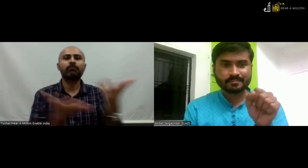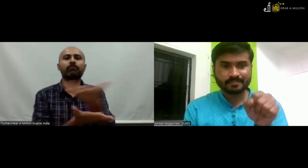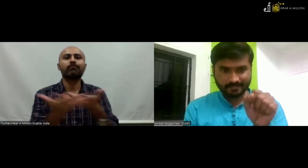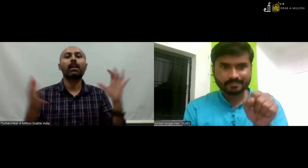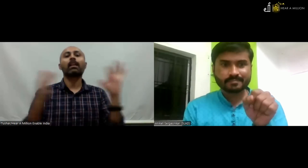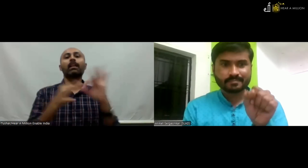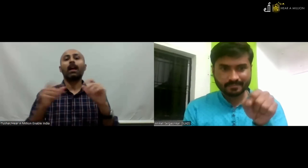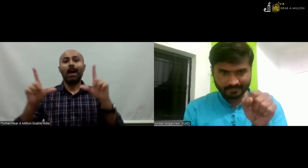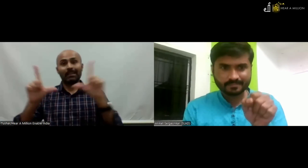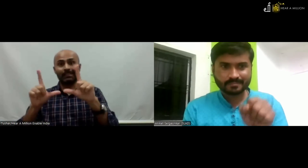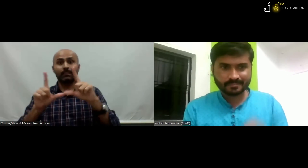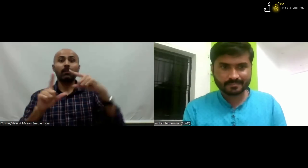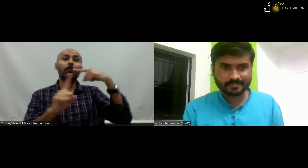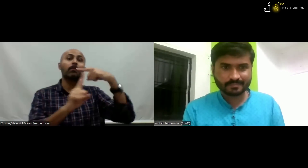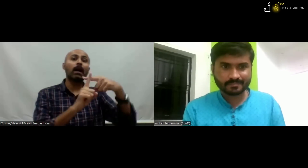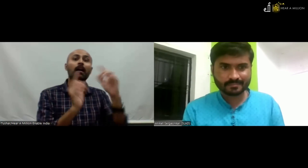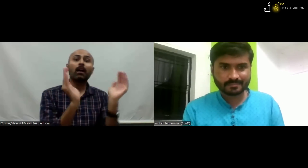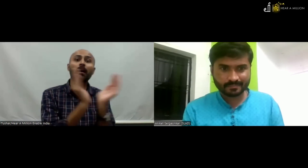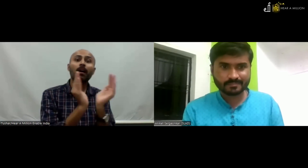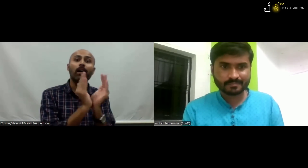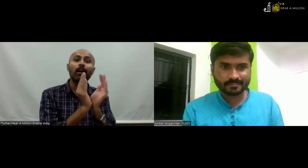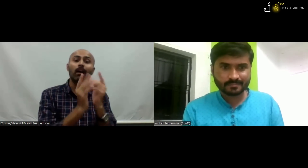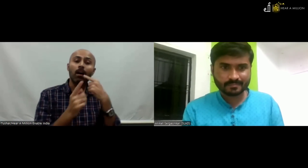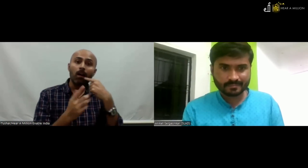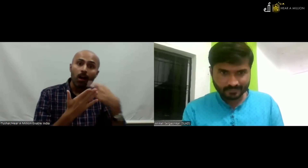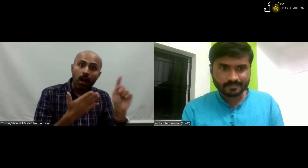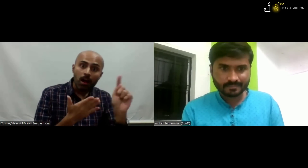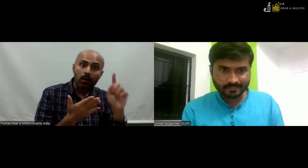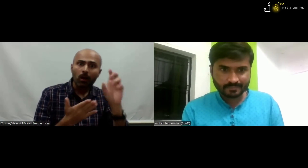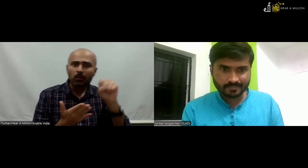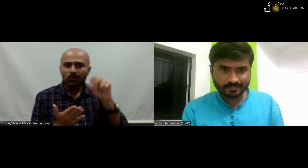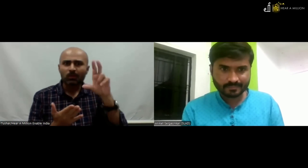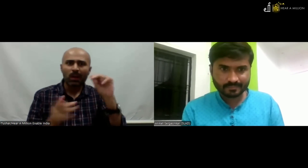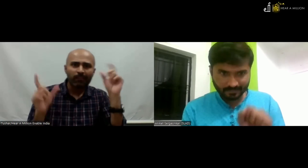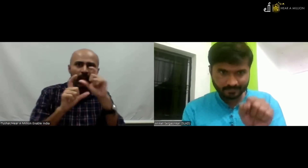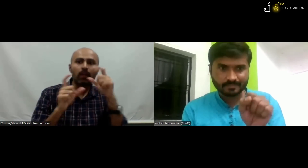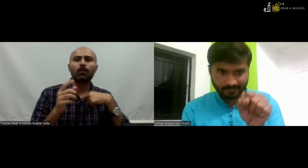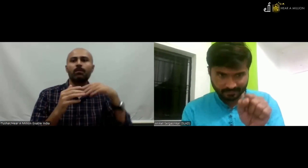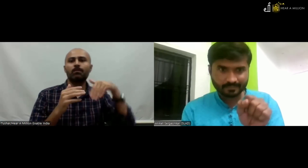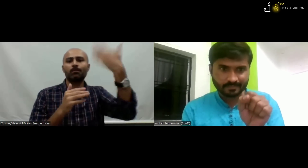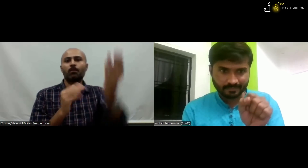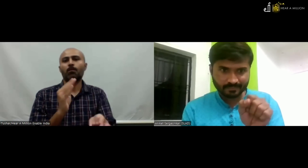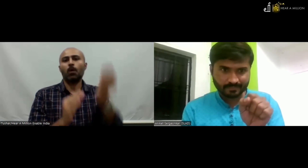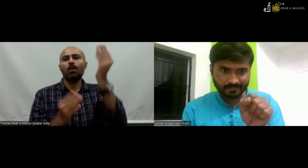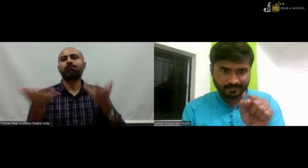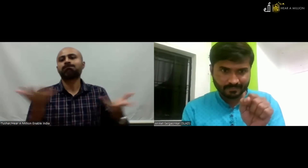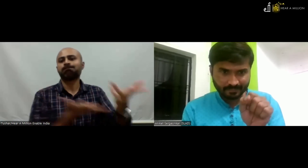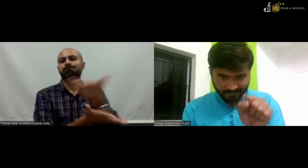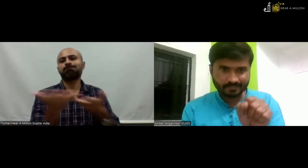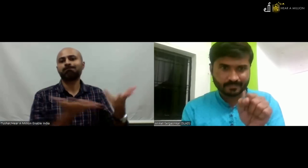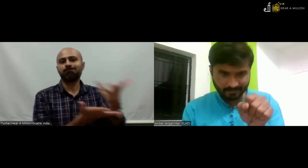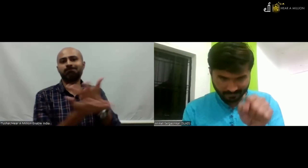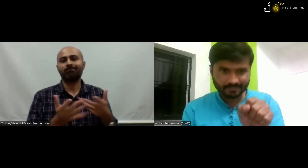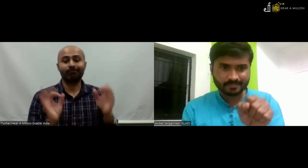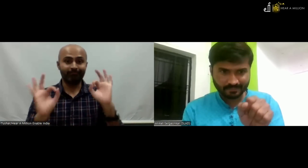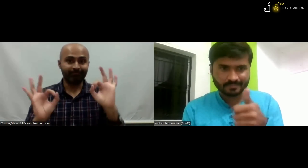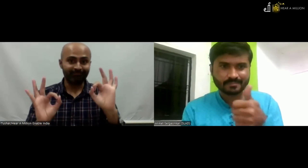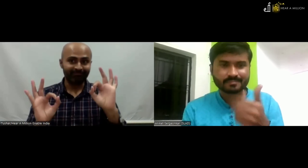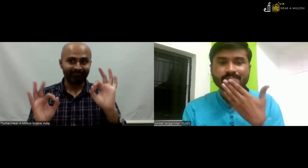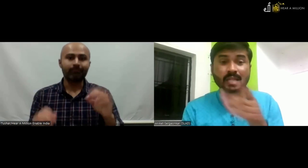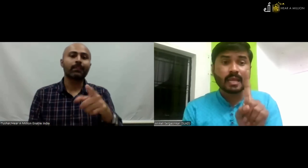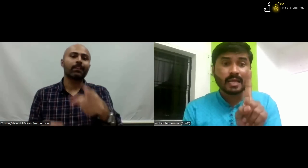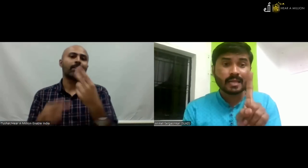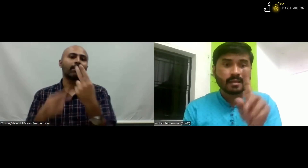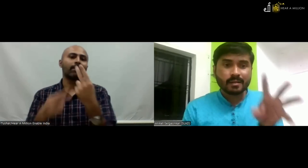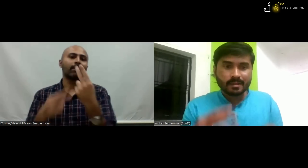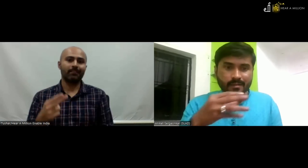next time, yes, we will again have a panel discussion on it, the driving license and also the insurance security, how they can get it.